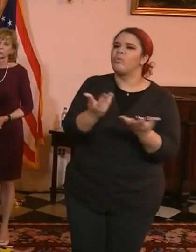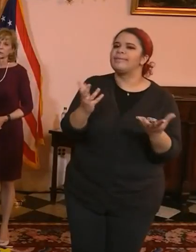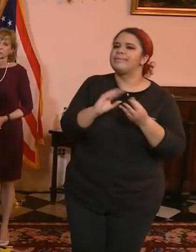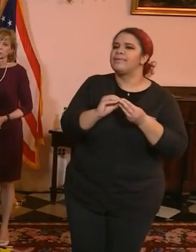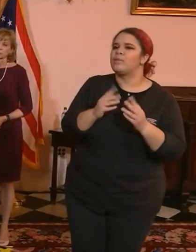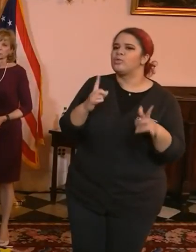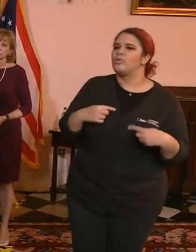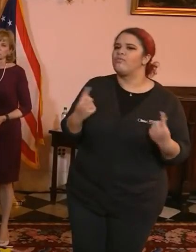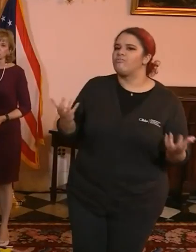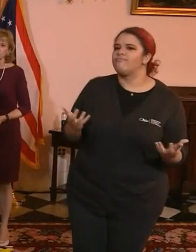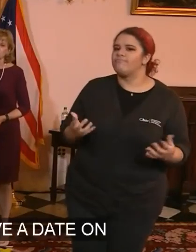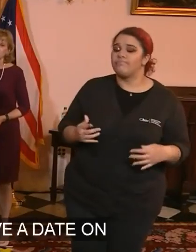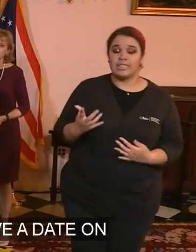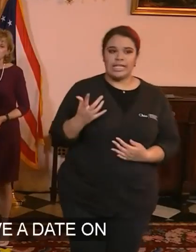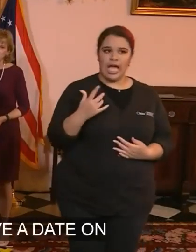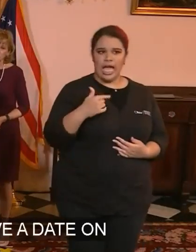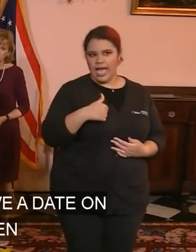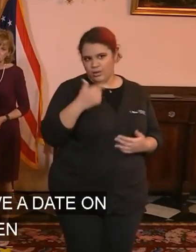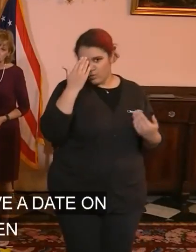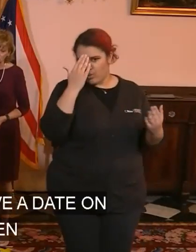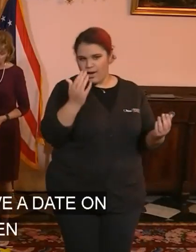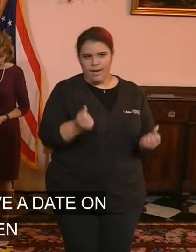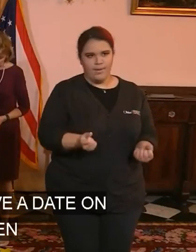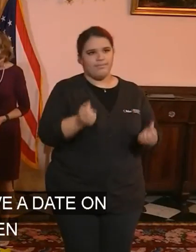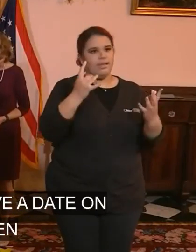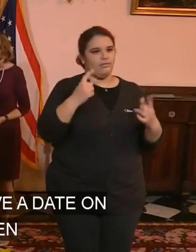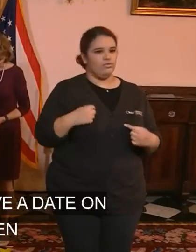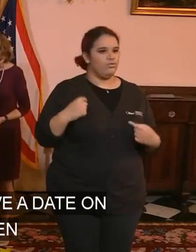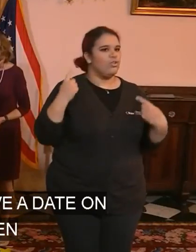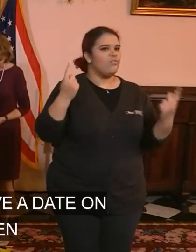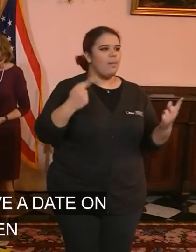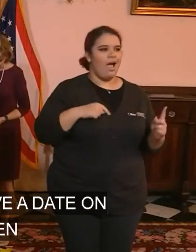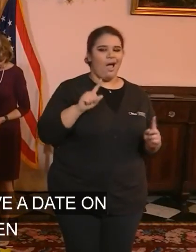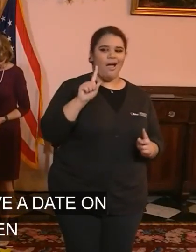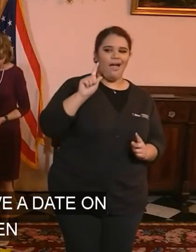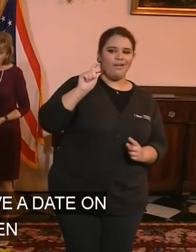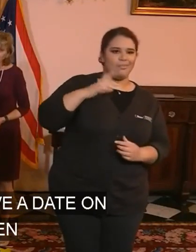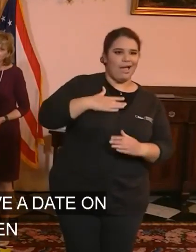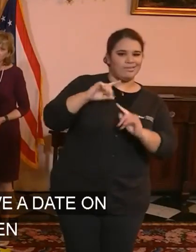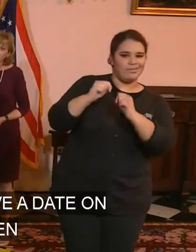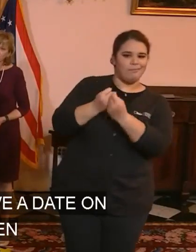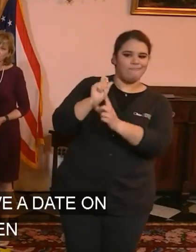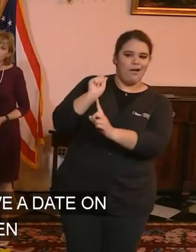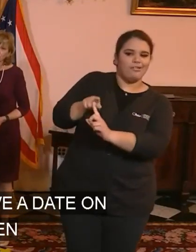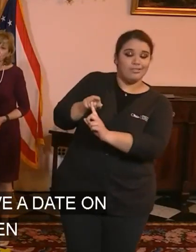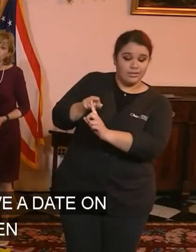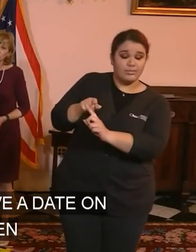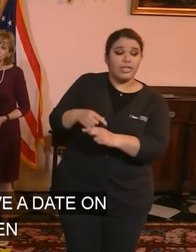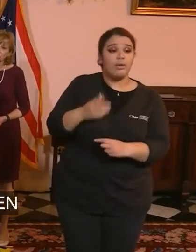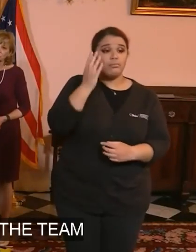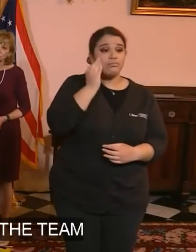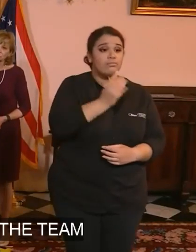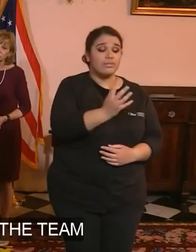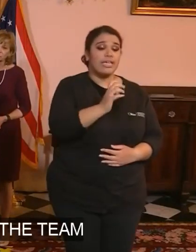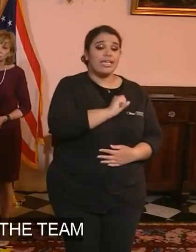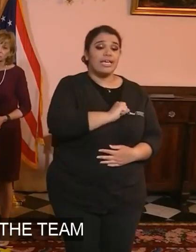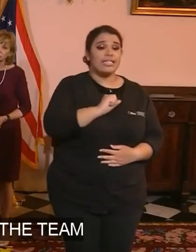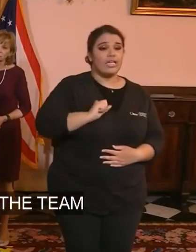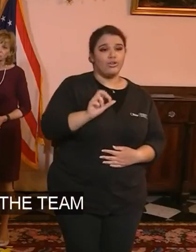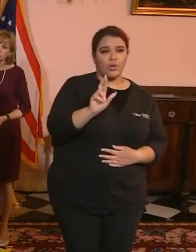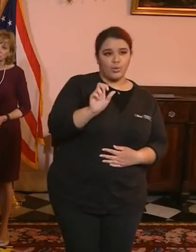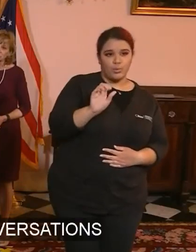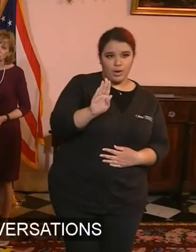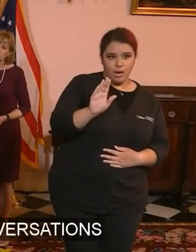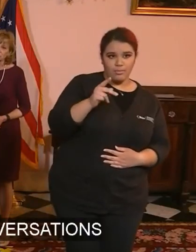team to get that. I will tell you that I was in conversations with Senator Rob Portman today about the package that the federal government is